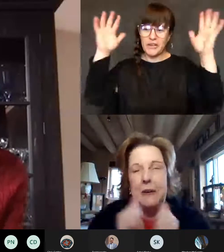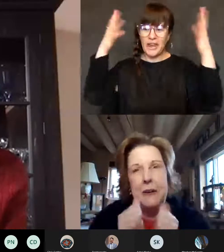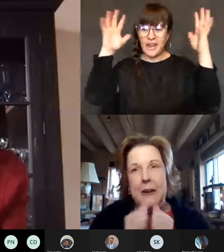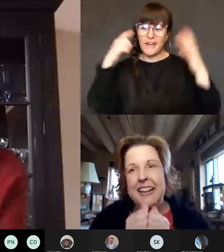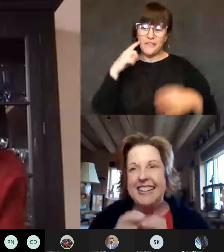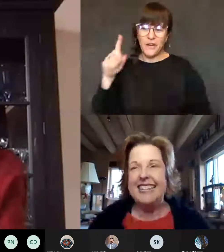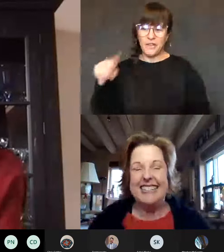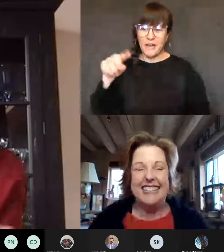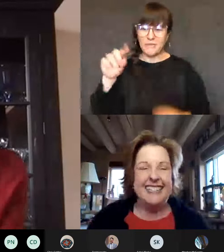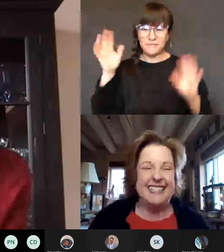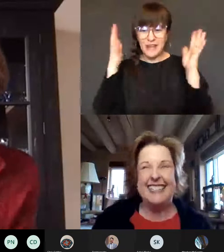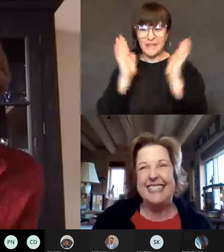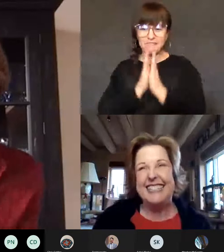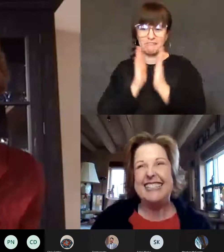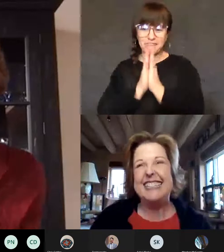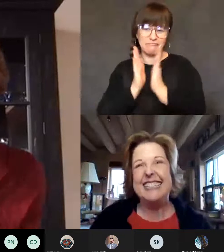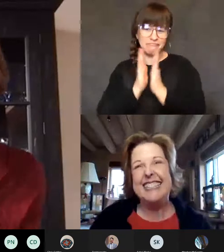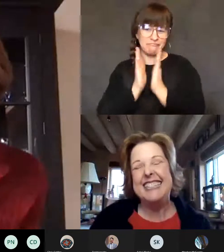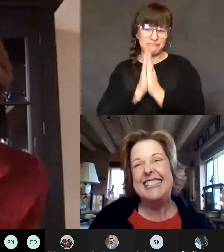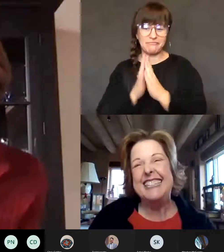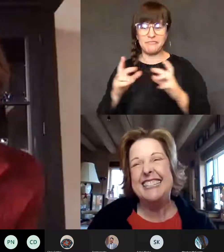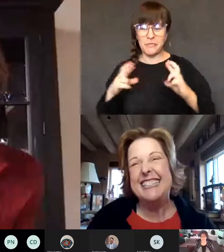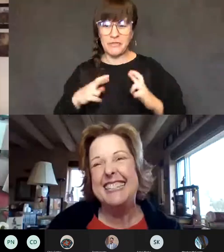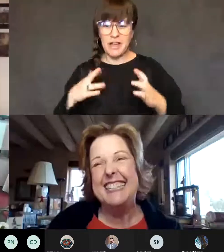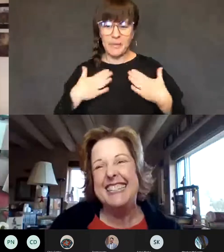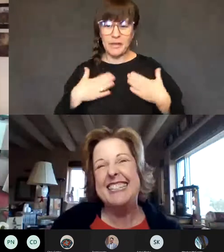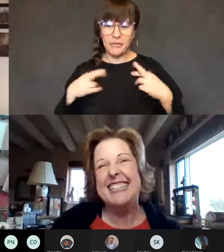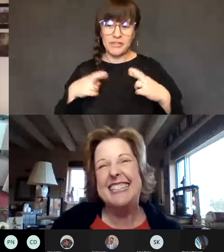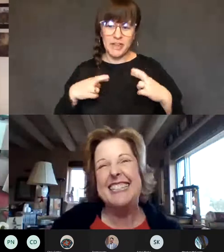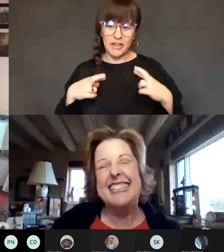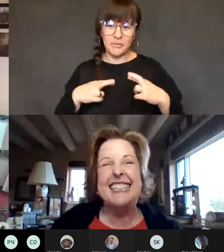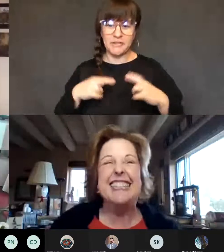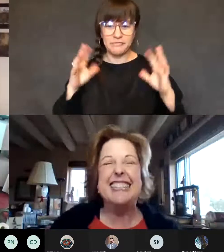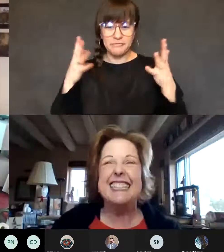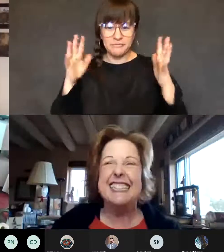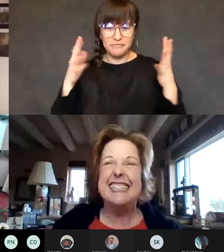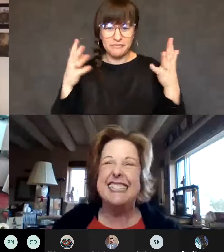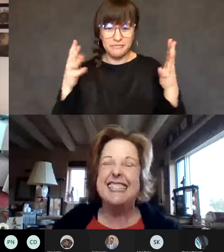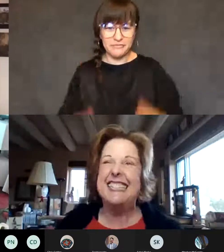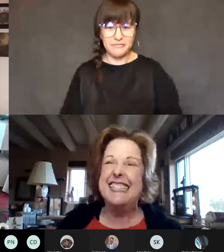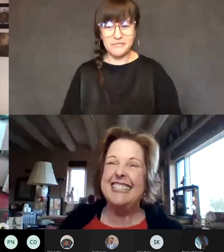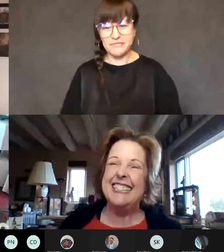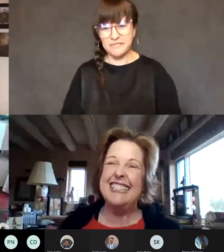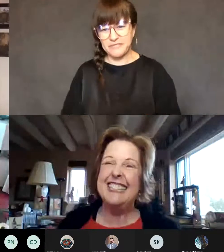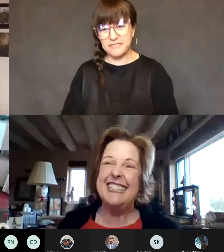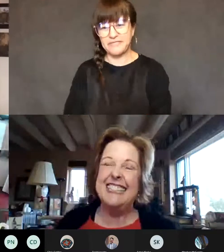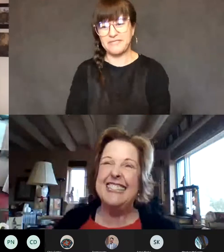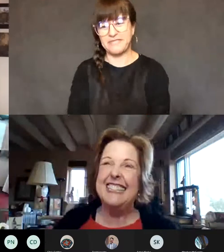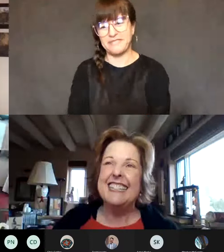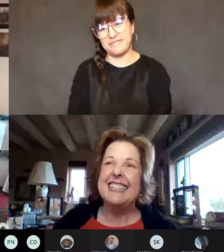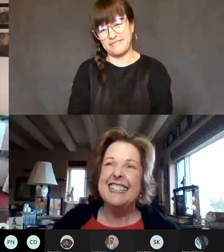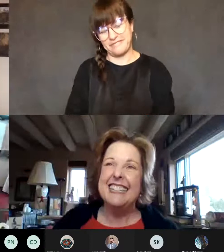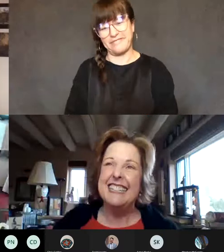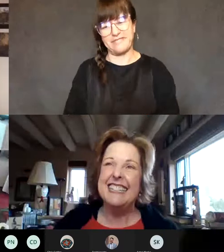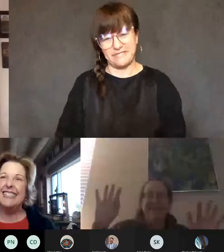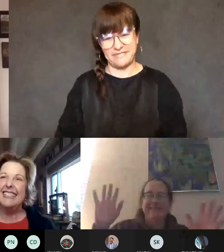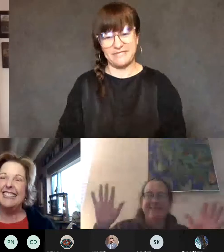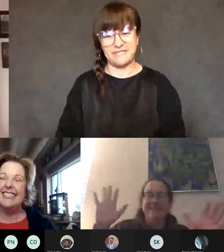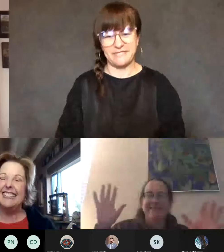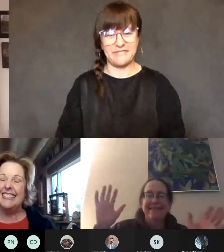woo! Thanks, Margaret. Woohoo! Thanks, Becky. Thanks, Thanks, everybody. I have